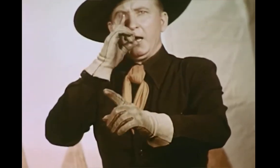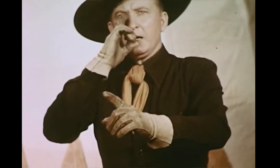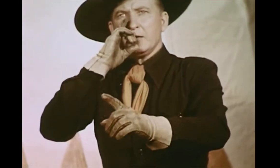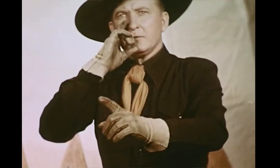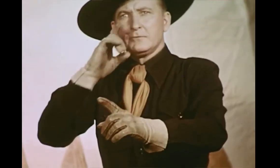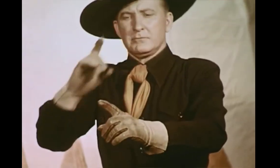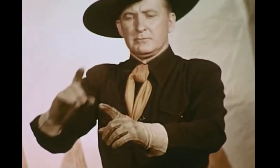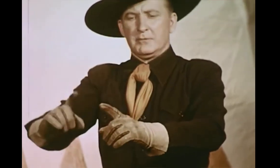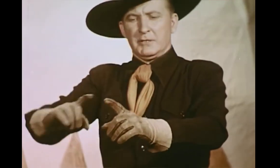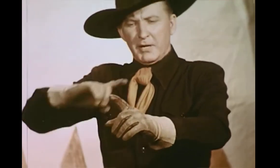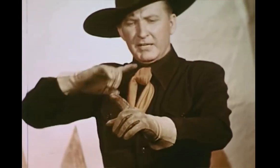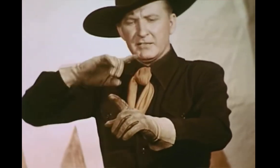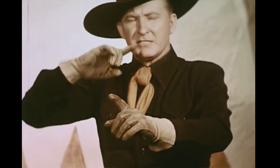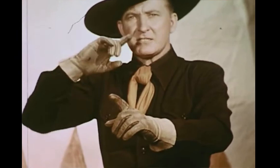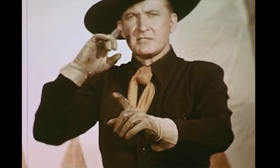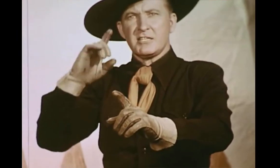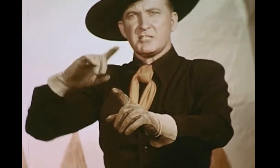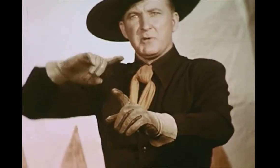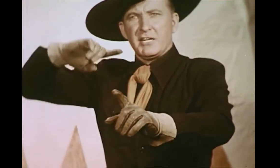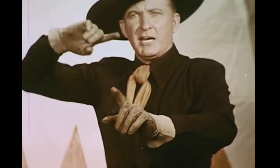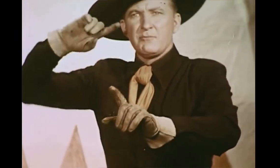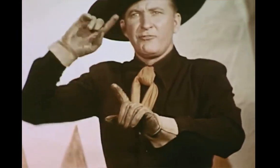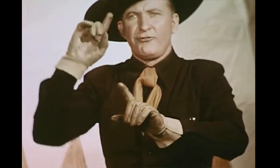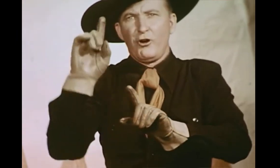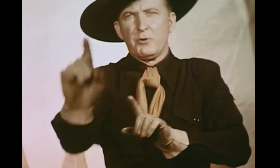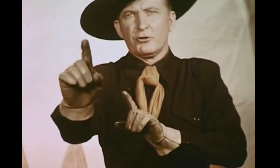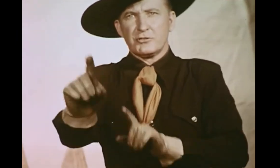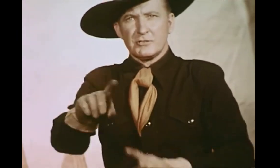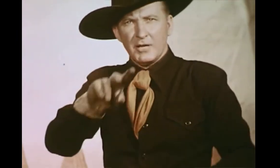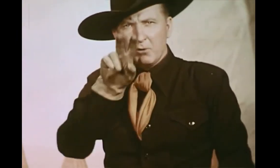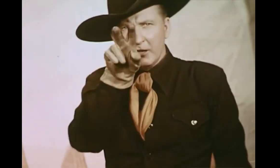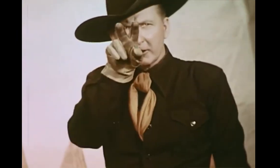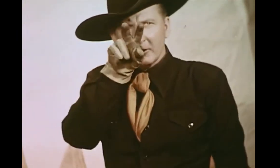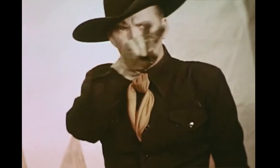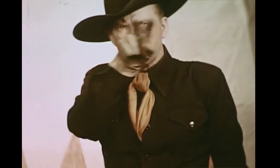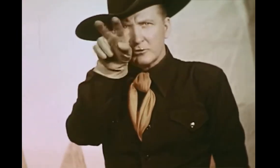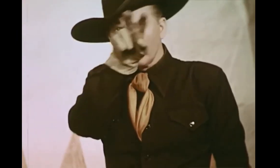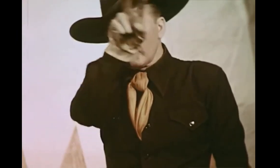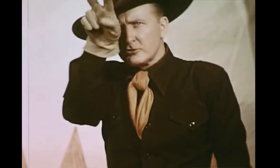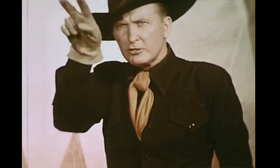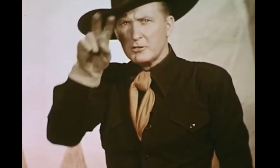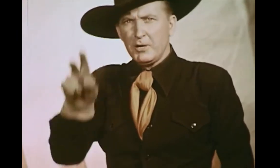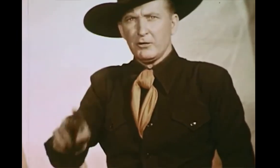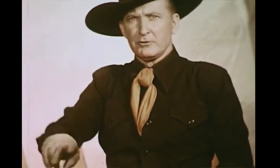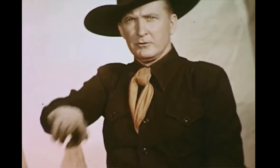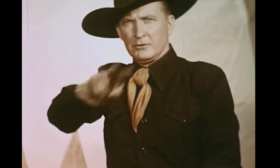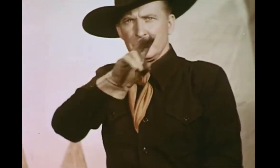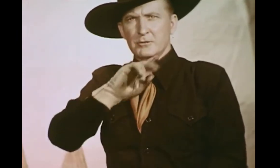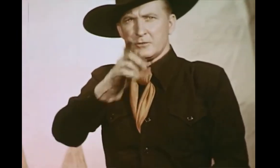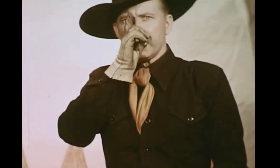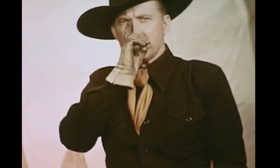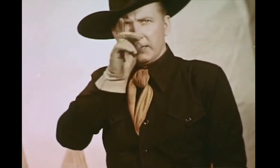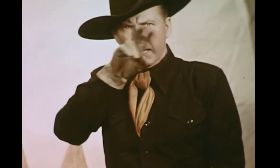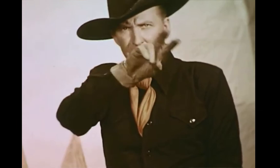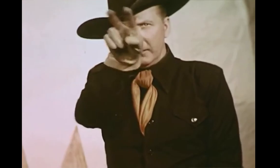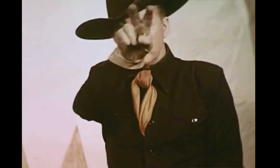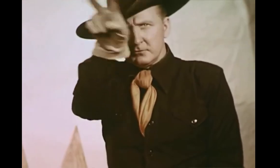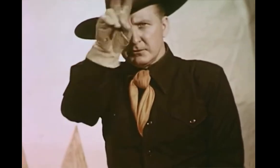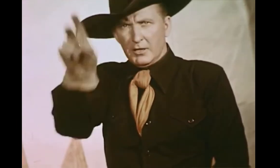I, and mighty in this sense, meaning I'm foremost, I'm a hunter, to look about. So he said, I